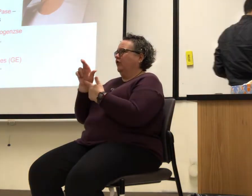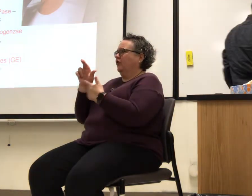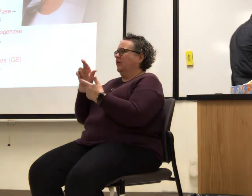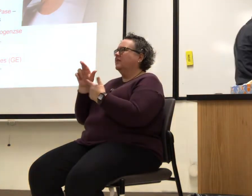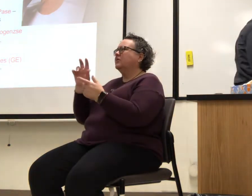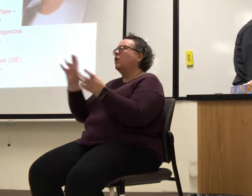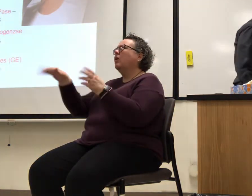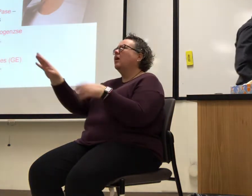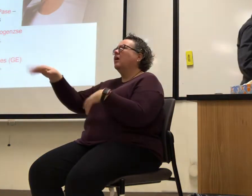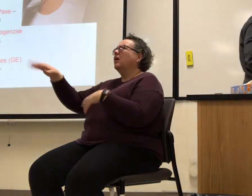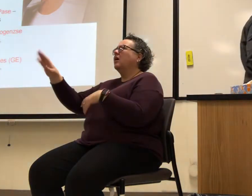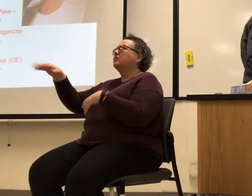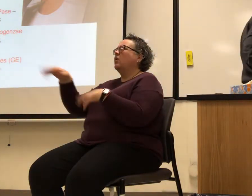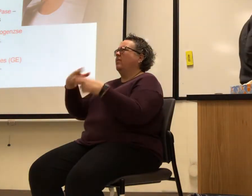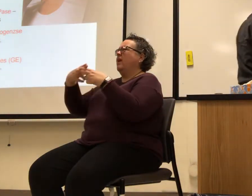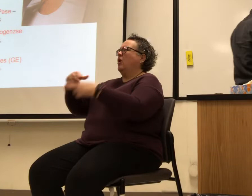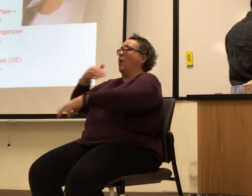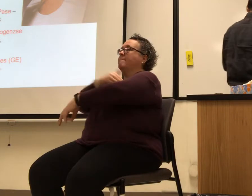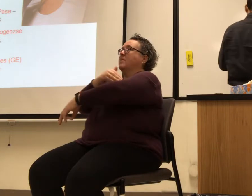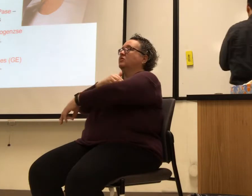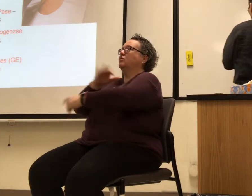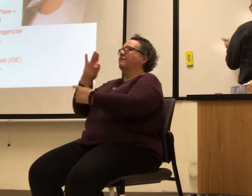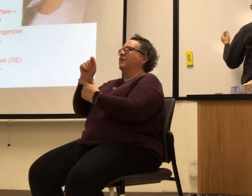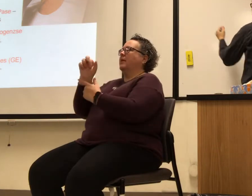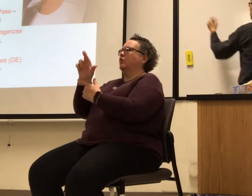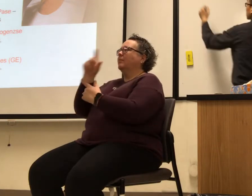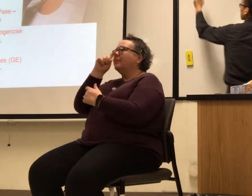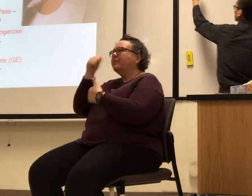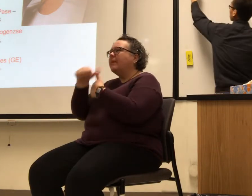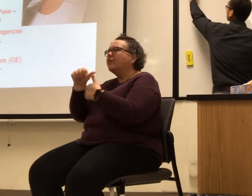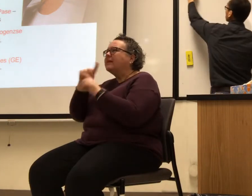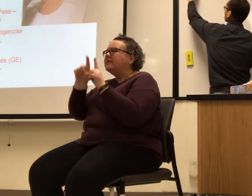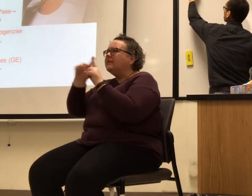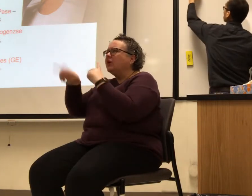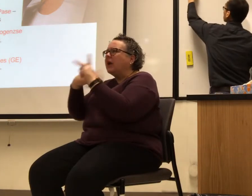How do you determine fiber type? You can kind of guess.